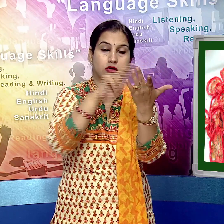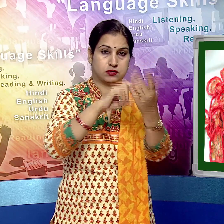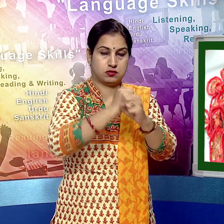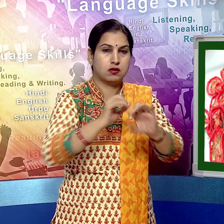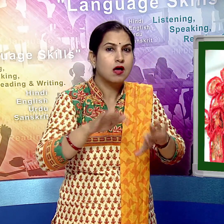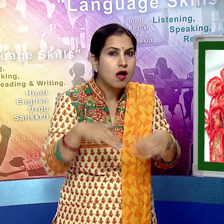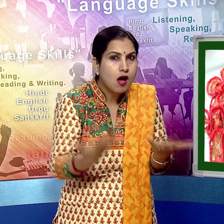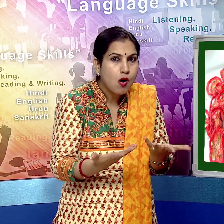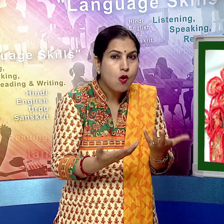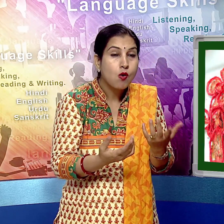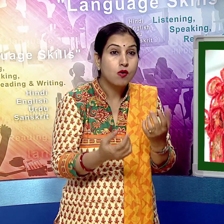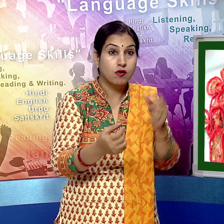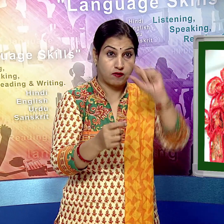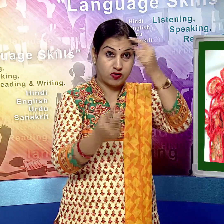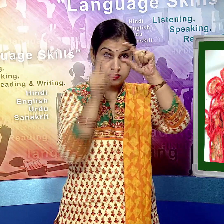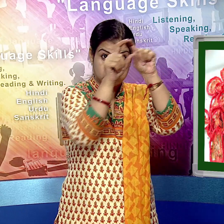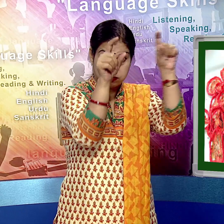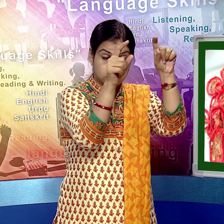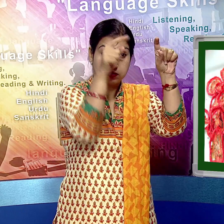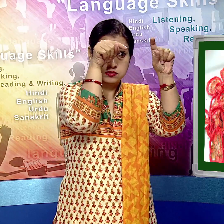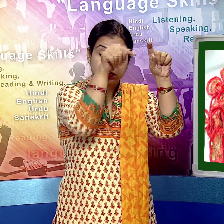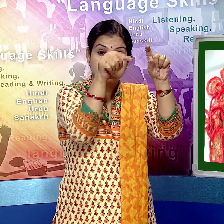Reduced moisture content of the food